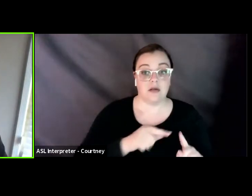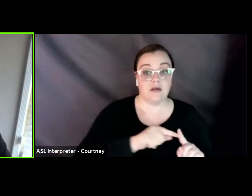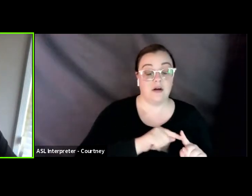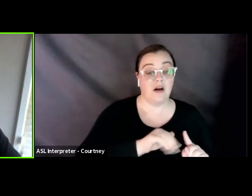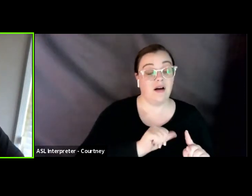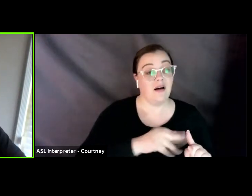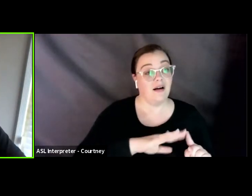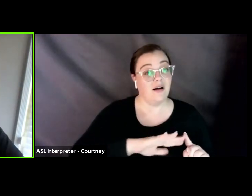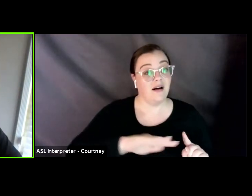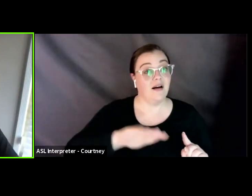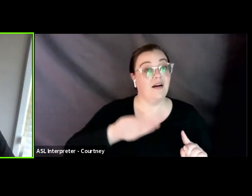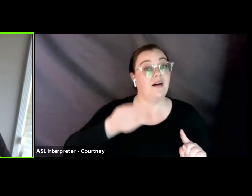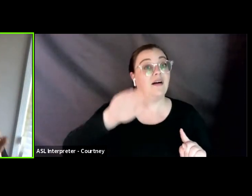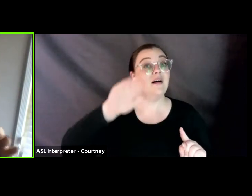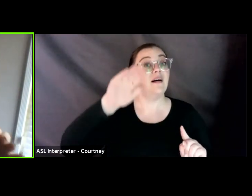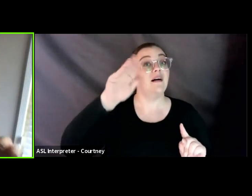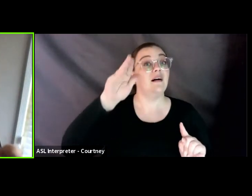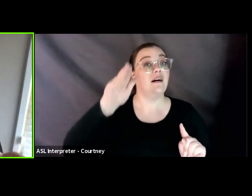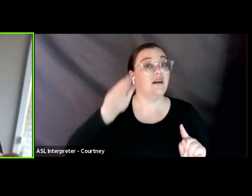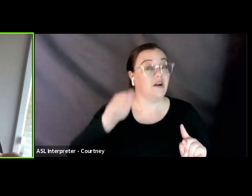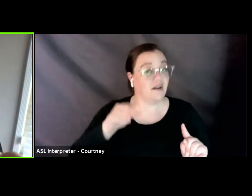ah,